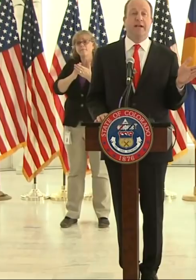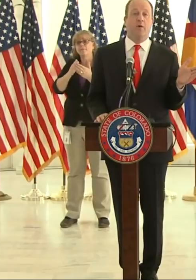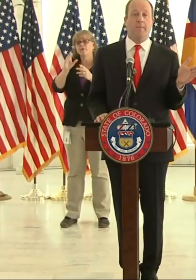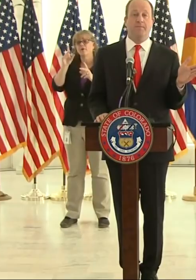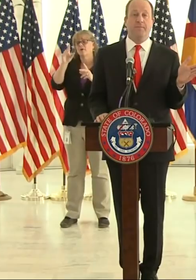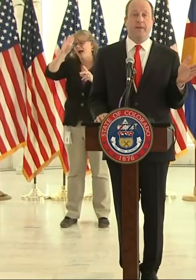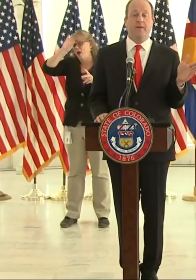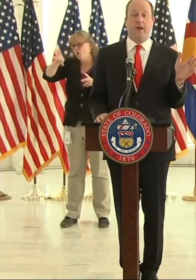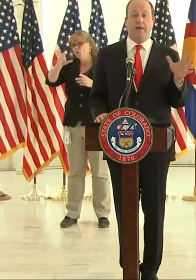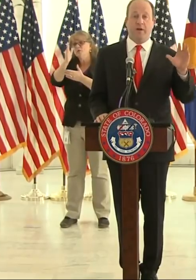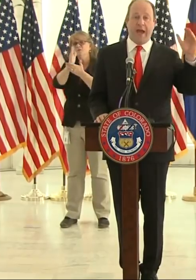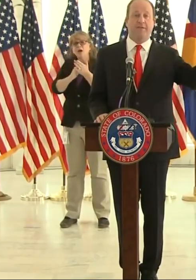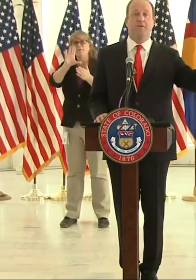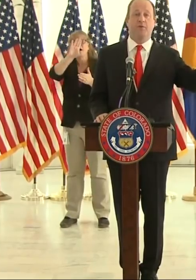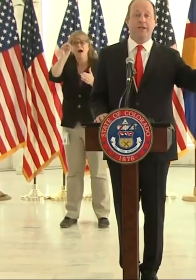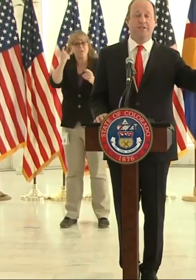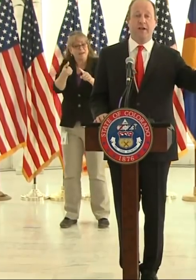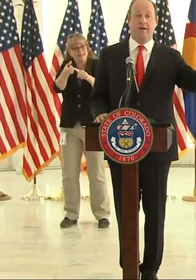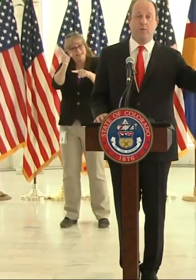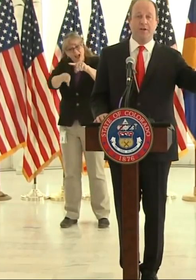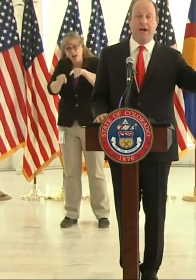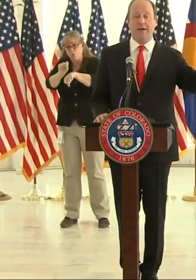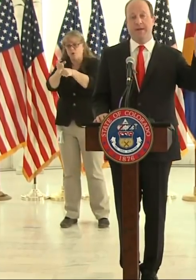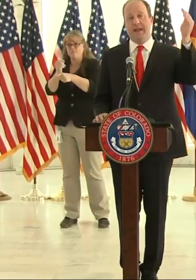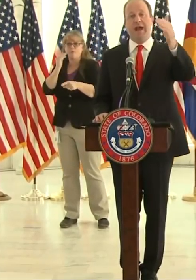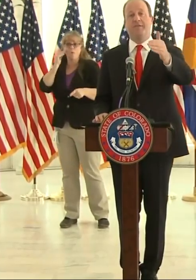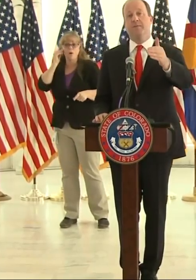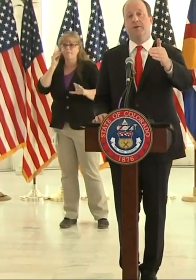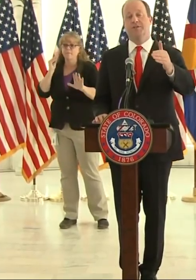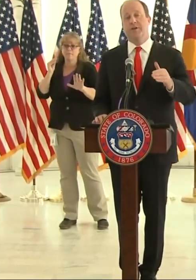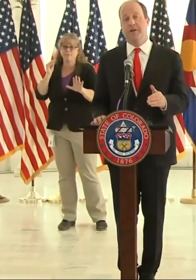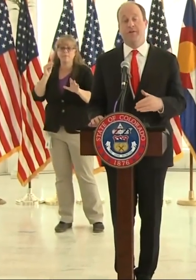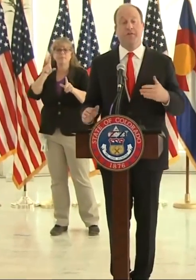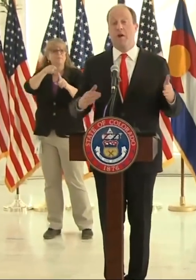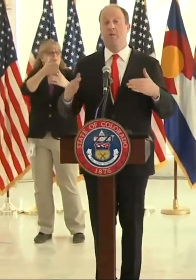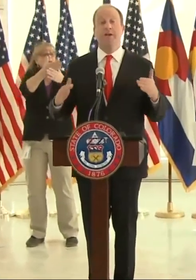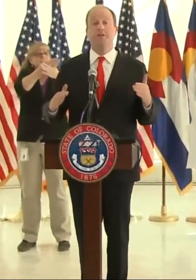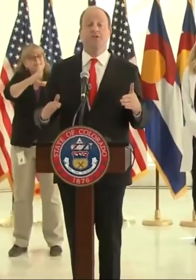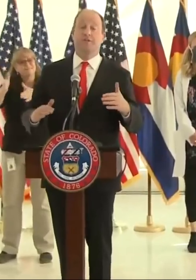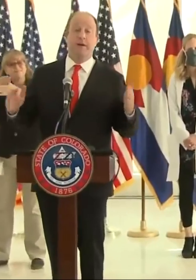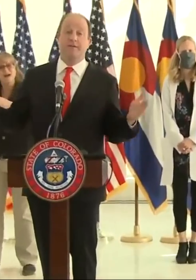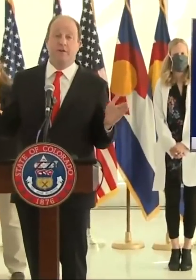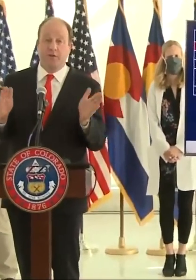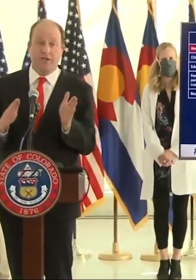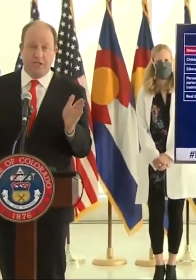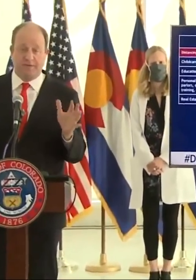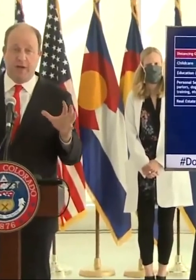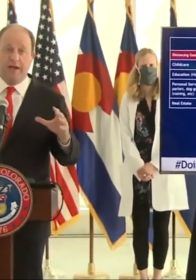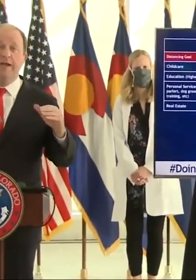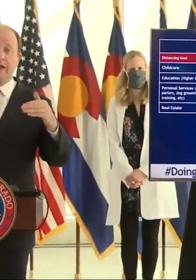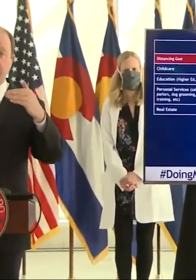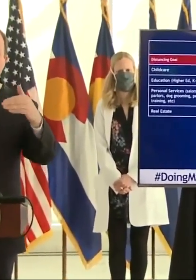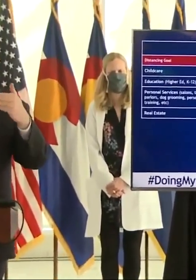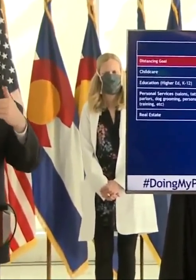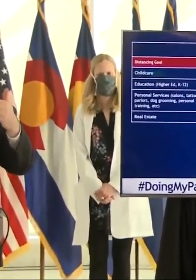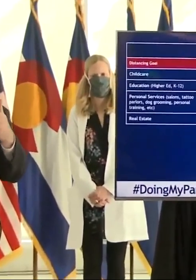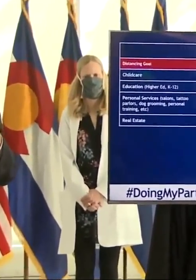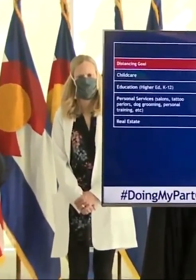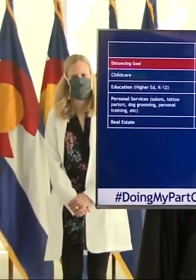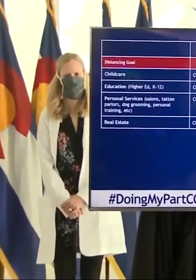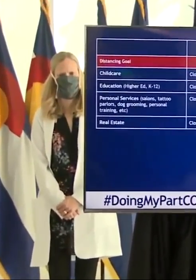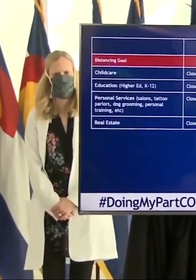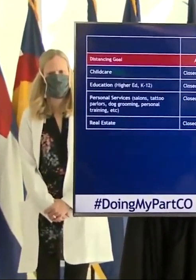shifts instead of 1. Right, where half your employees are there at one time and then half your employees are there at another. If you're already running 2 shifts, you might have to go to 3 shifts, right, if you